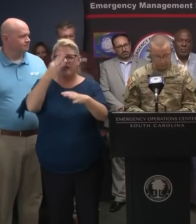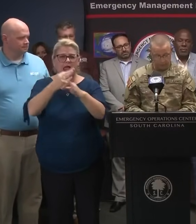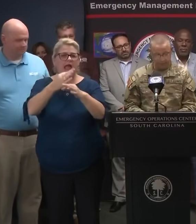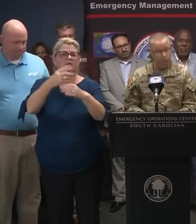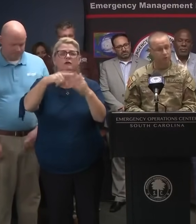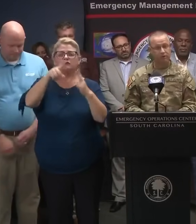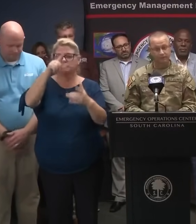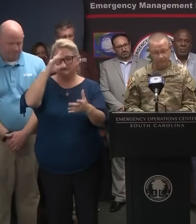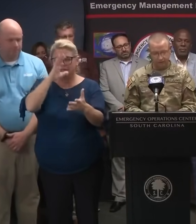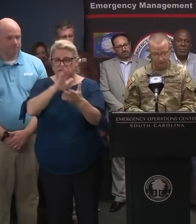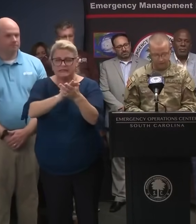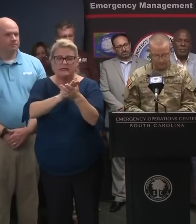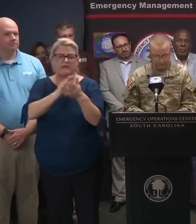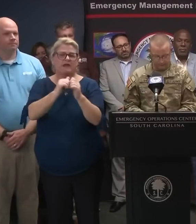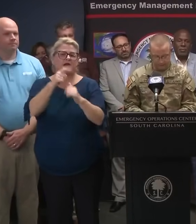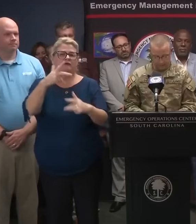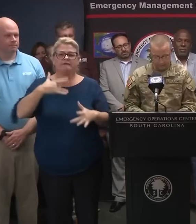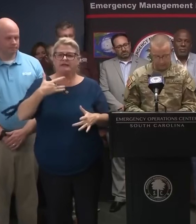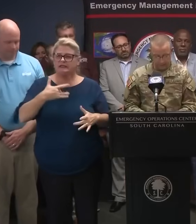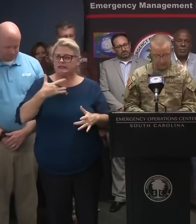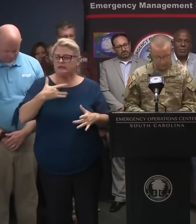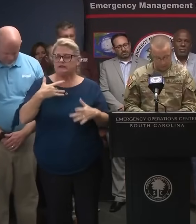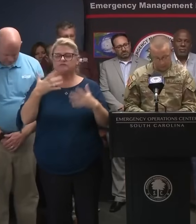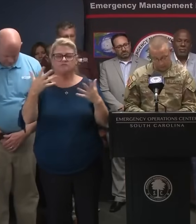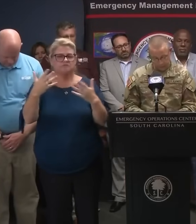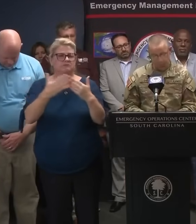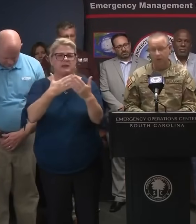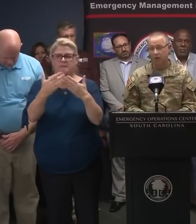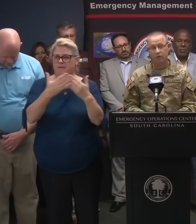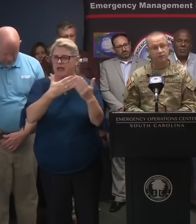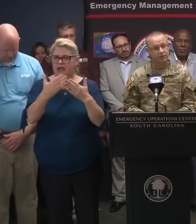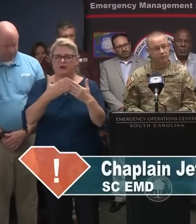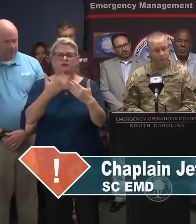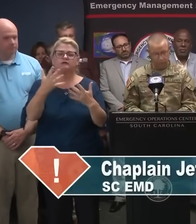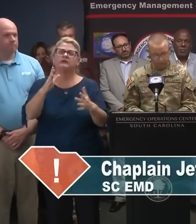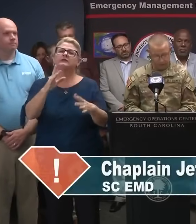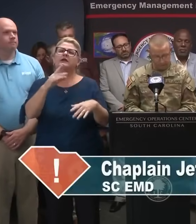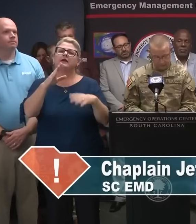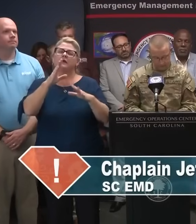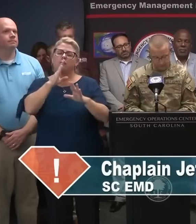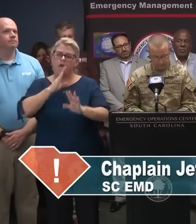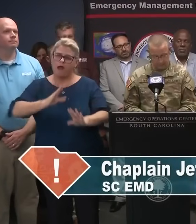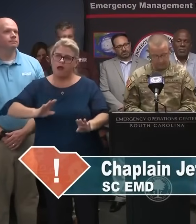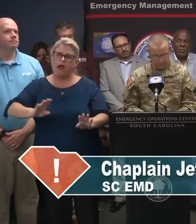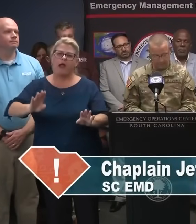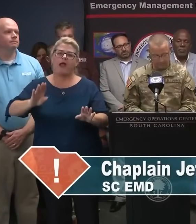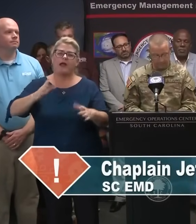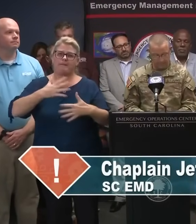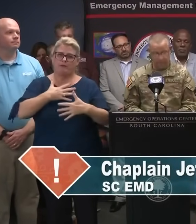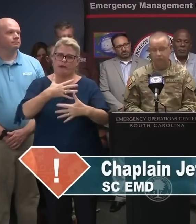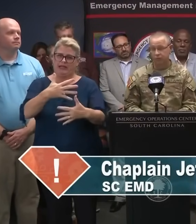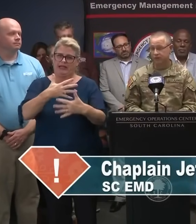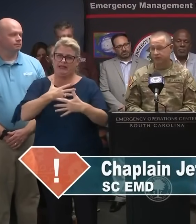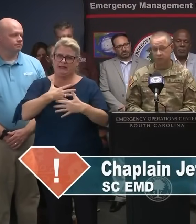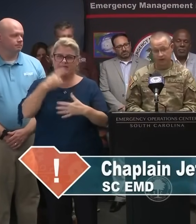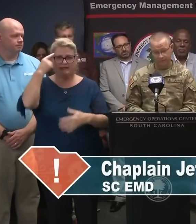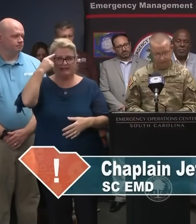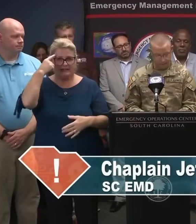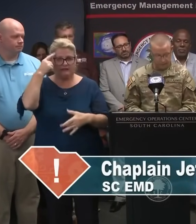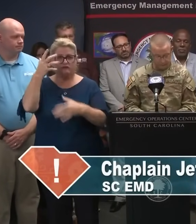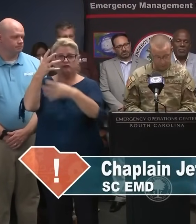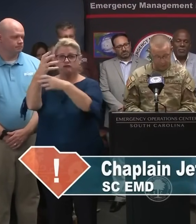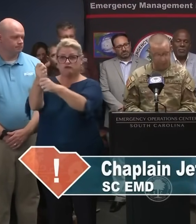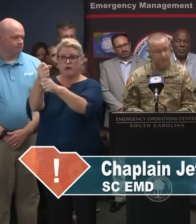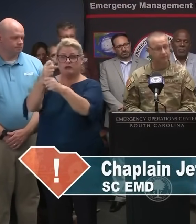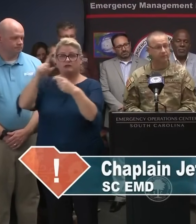tradition, whatever your convictions, I call on us to pause and to breathe and to trust that wherever